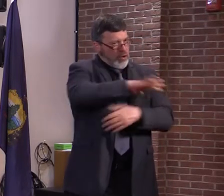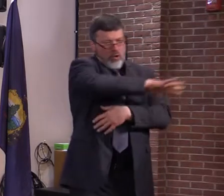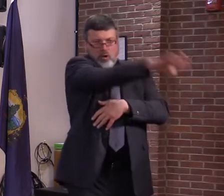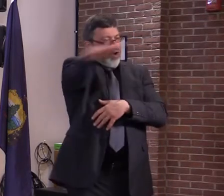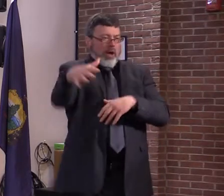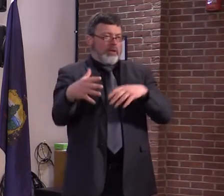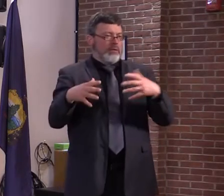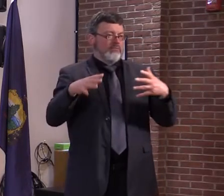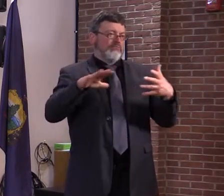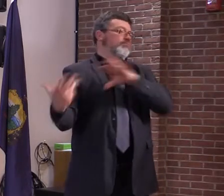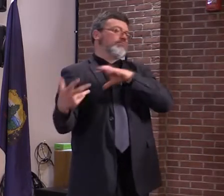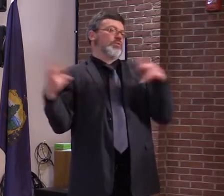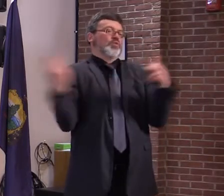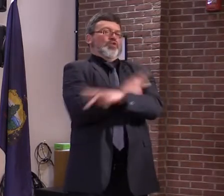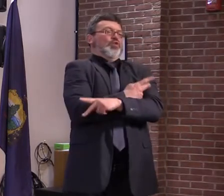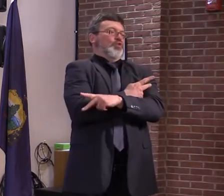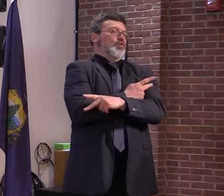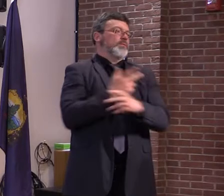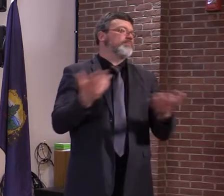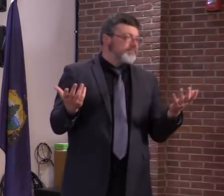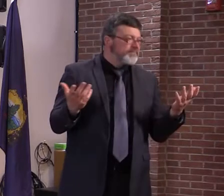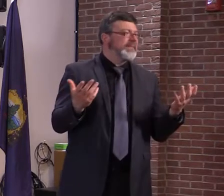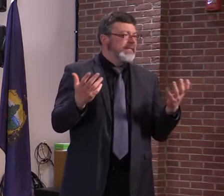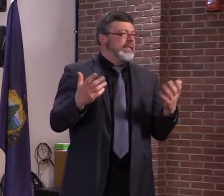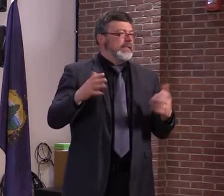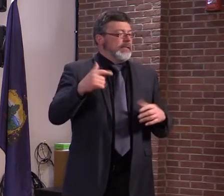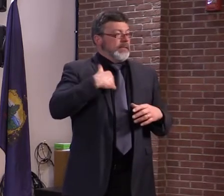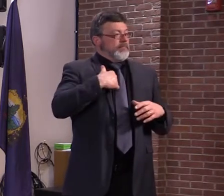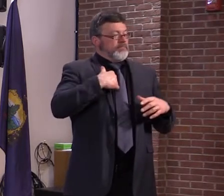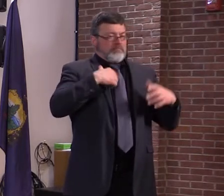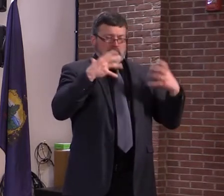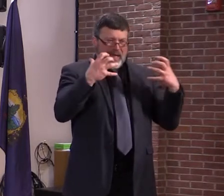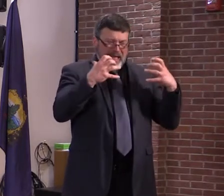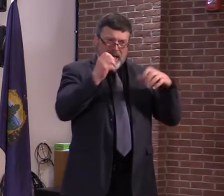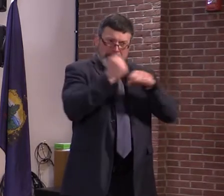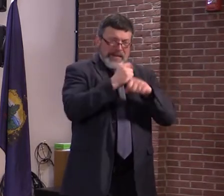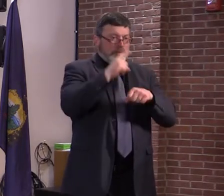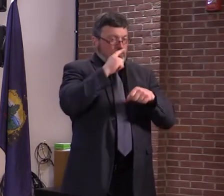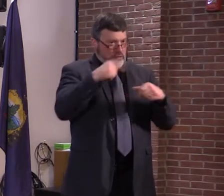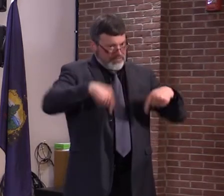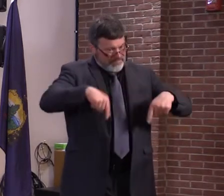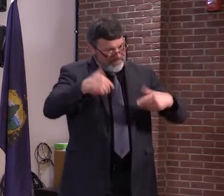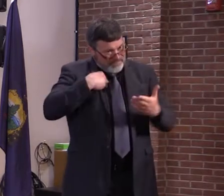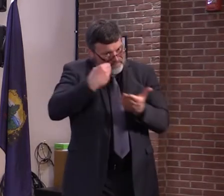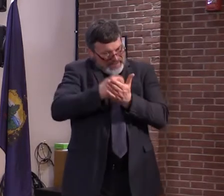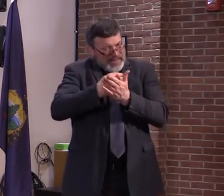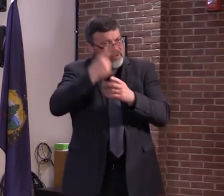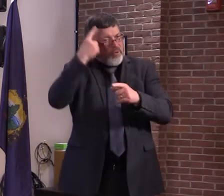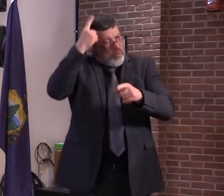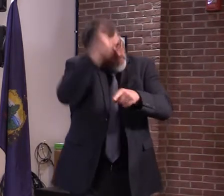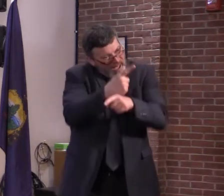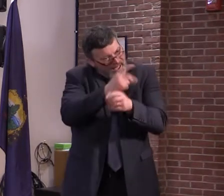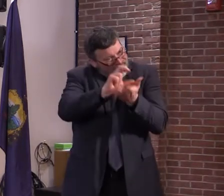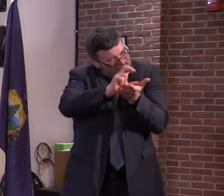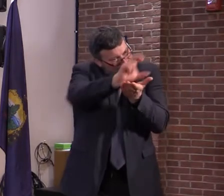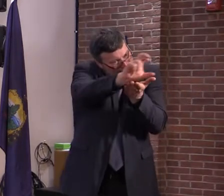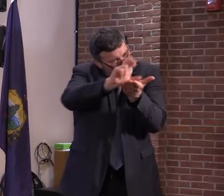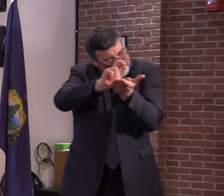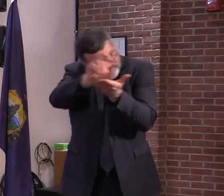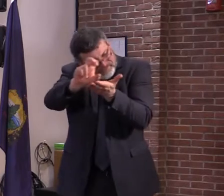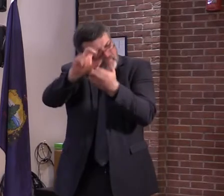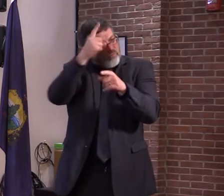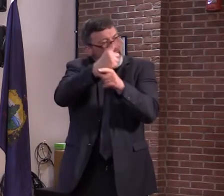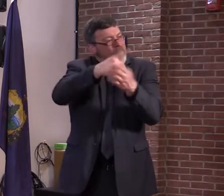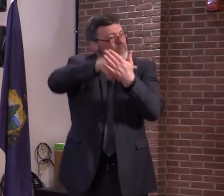right investments in the budgets and all the money we're receiving, the federal funds we're receiving, so that we